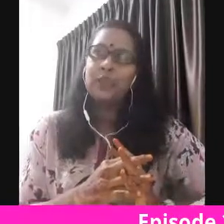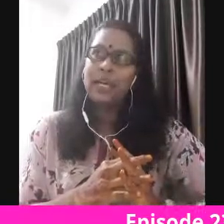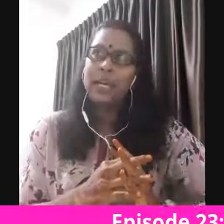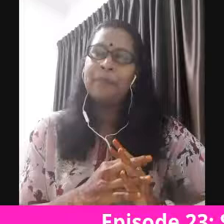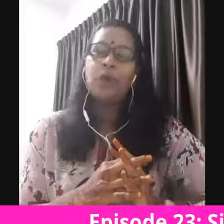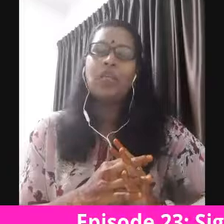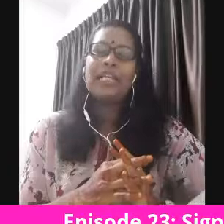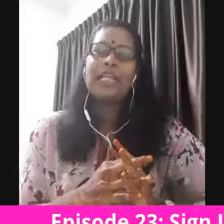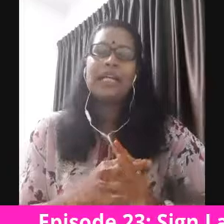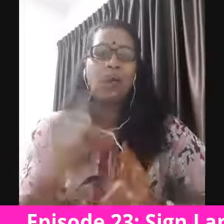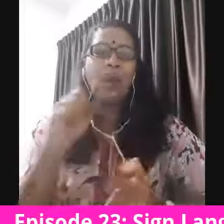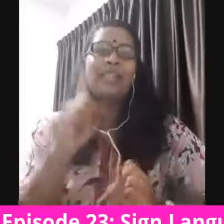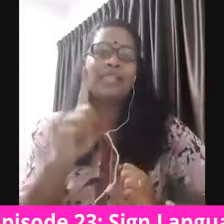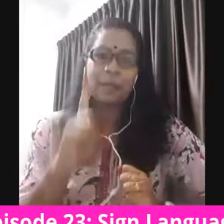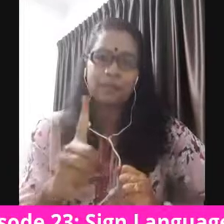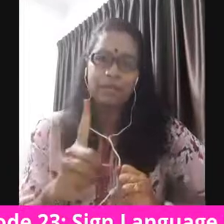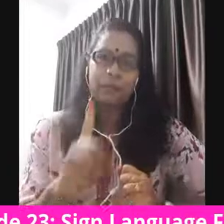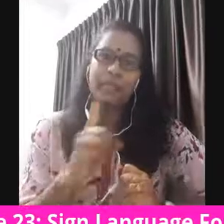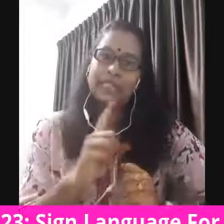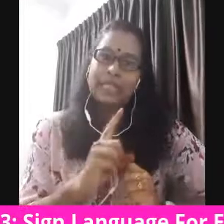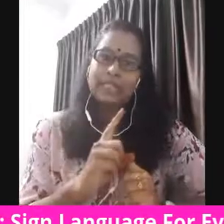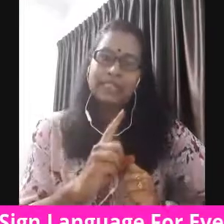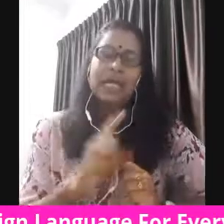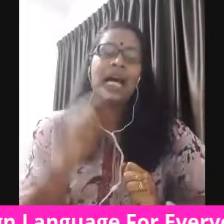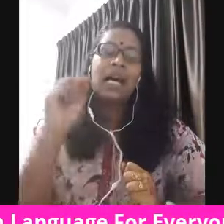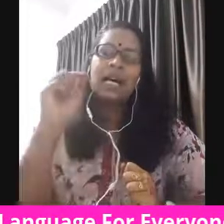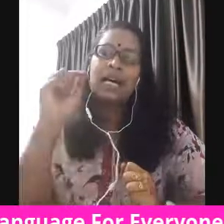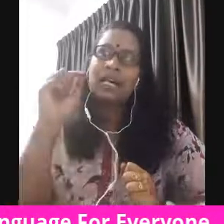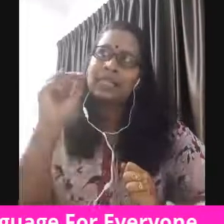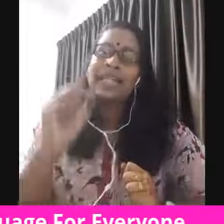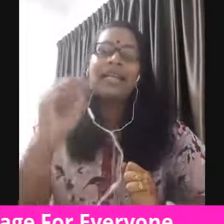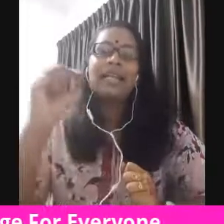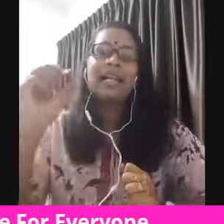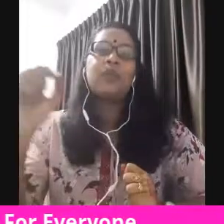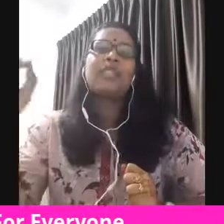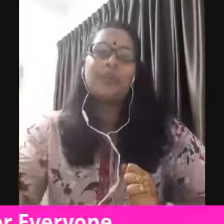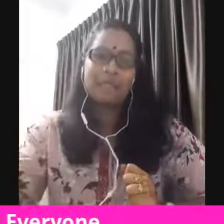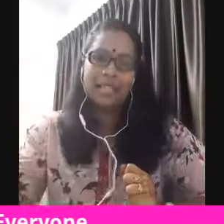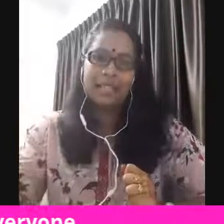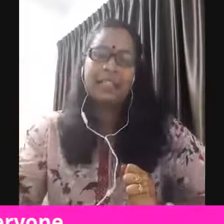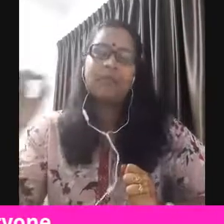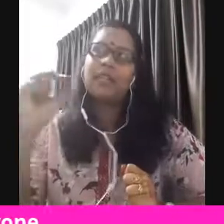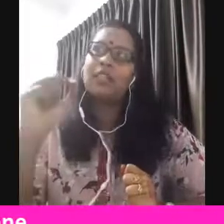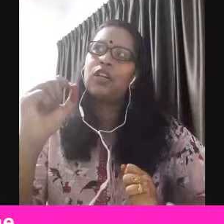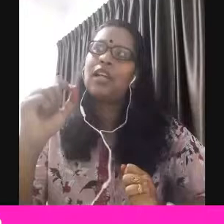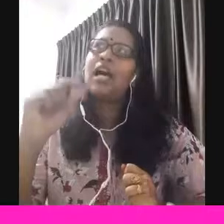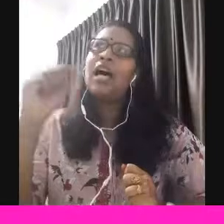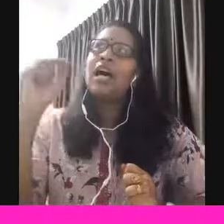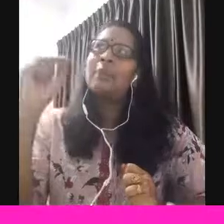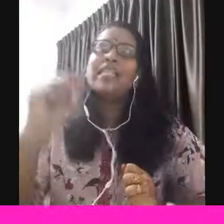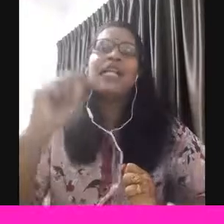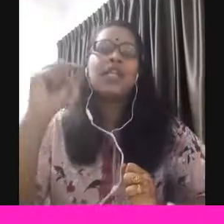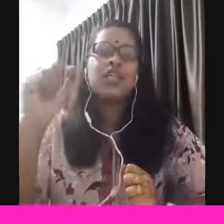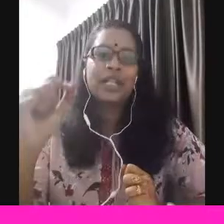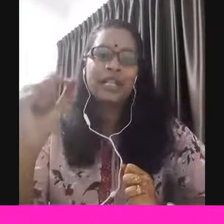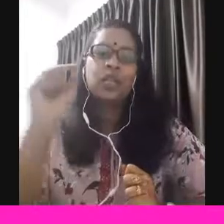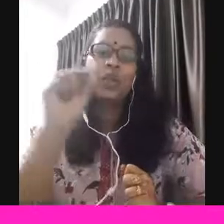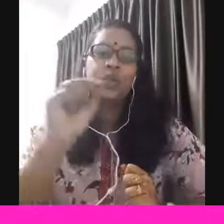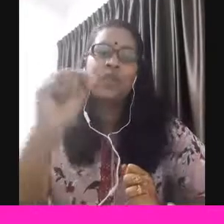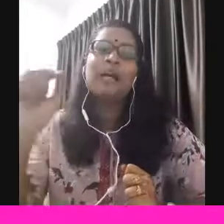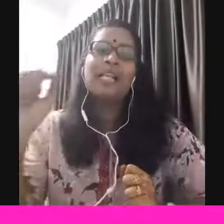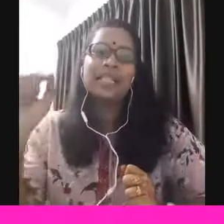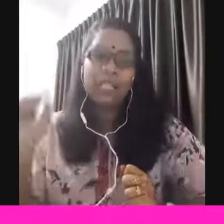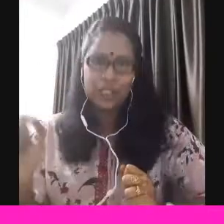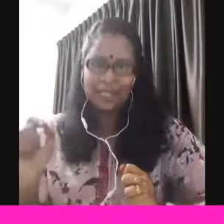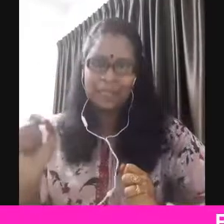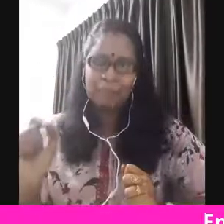was in UKM, only one subject we will take as sign language subject that they call Bahasa Isyarat,